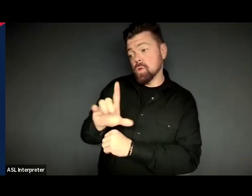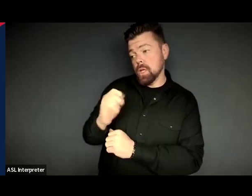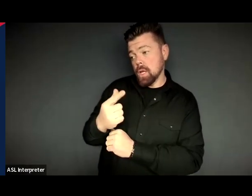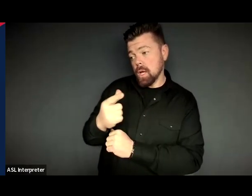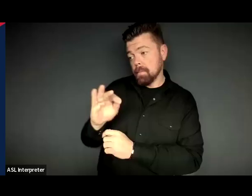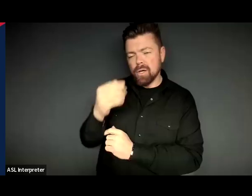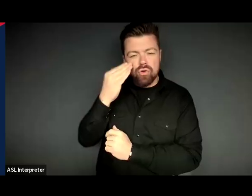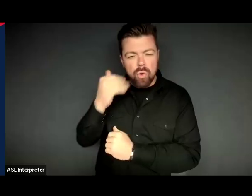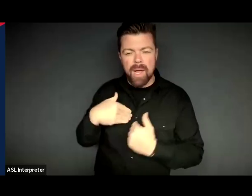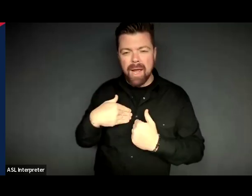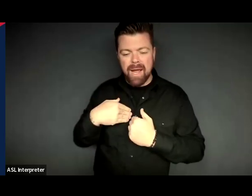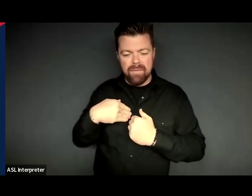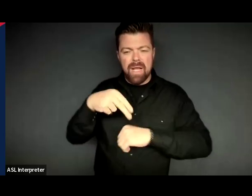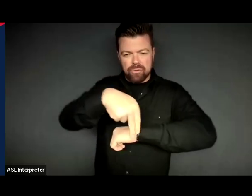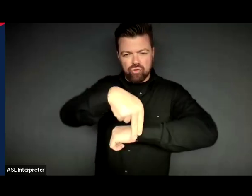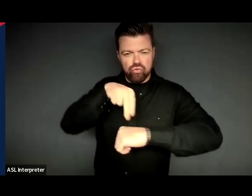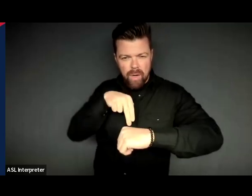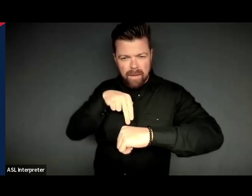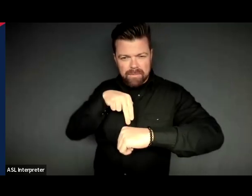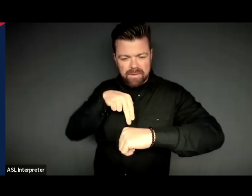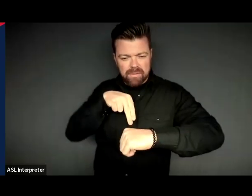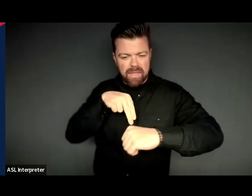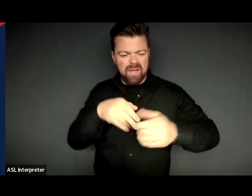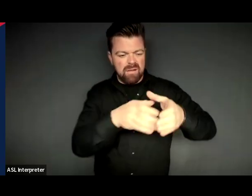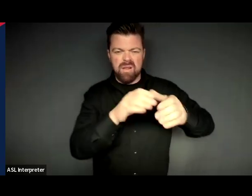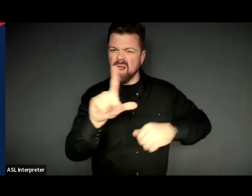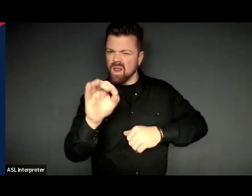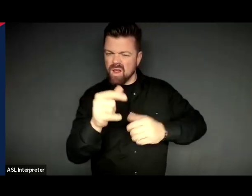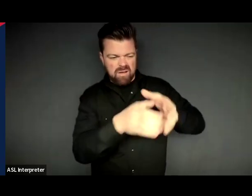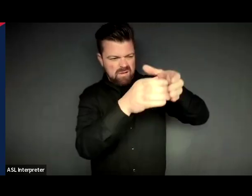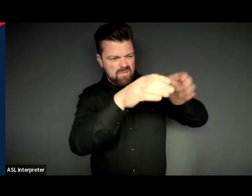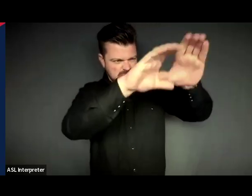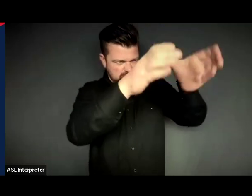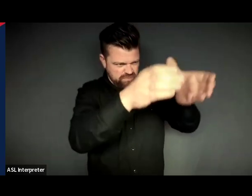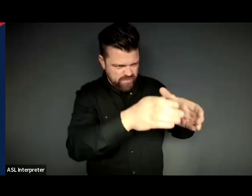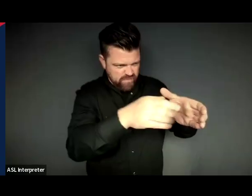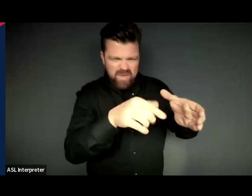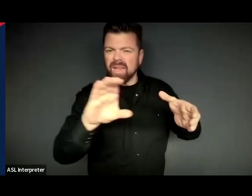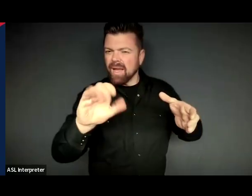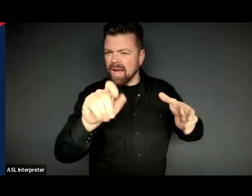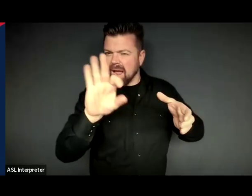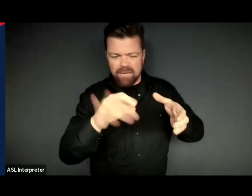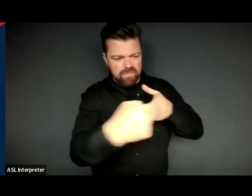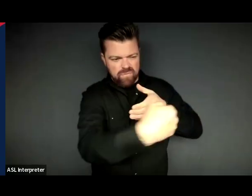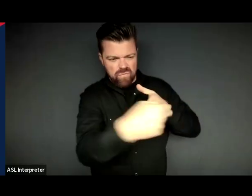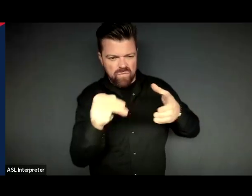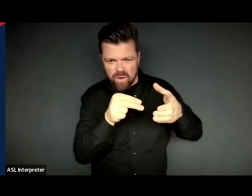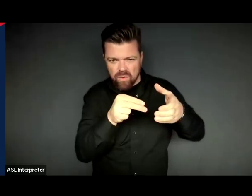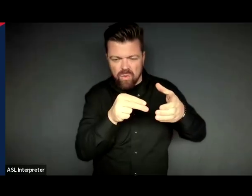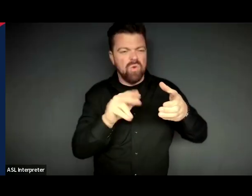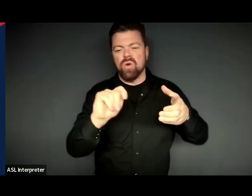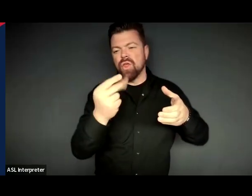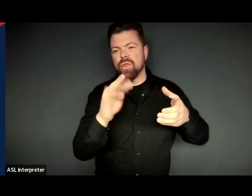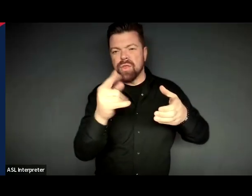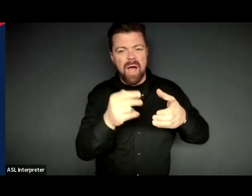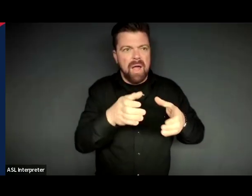those straps that go around your calf or your thigh, and you put the leg bag on empty, so you put it on with a certain amount of